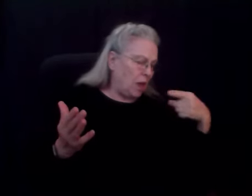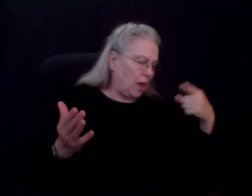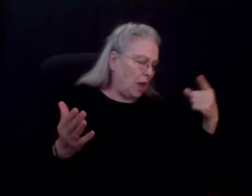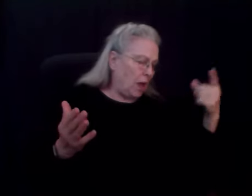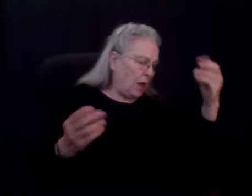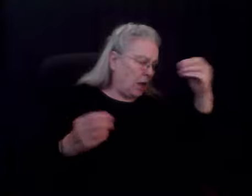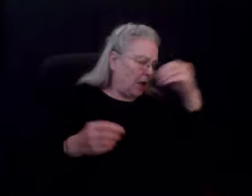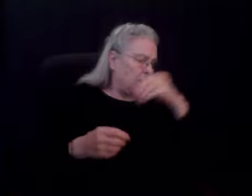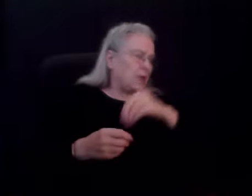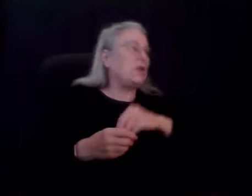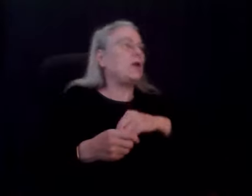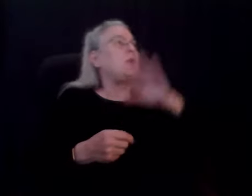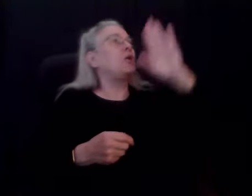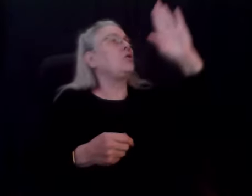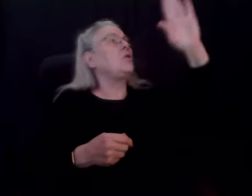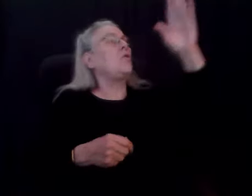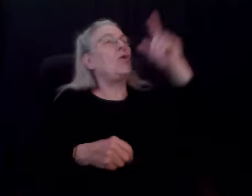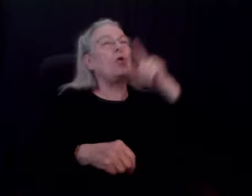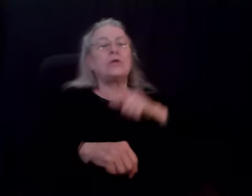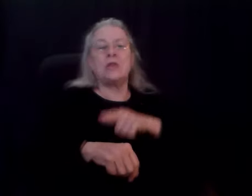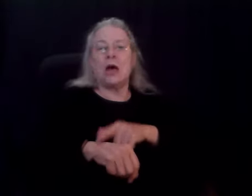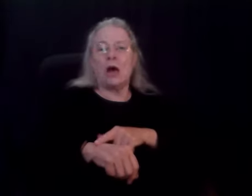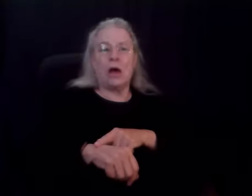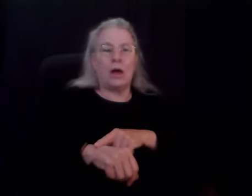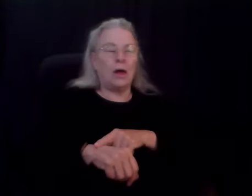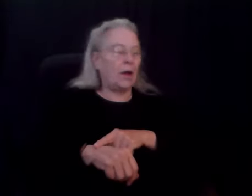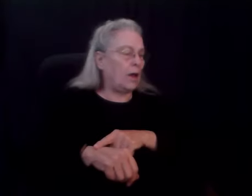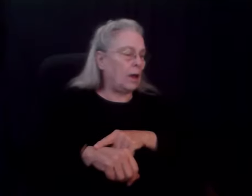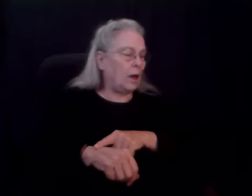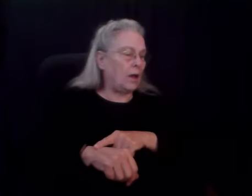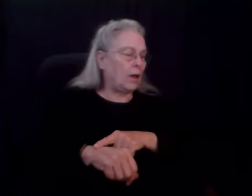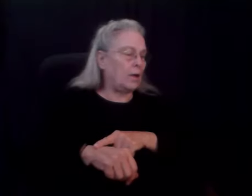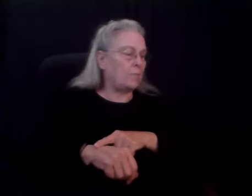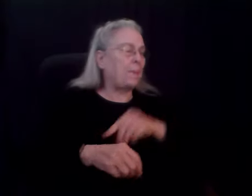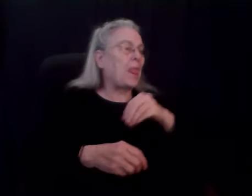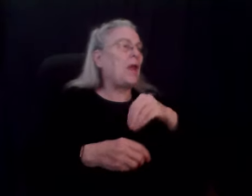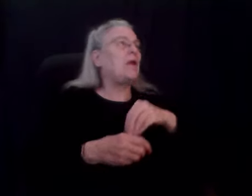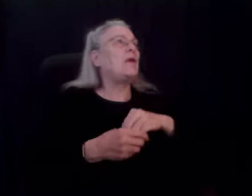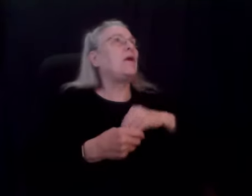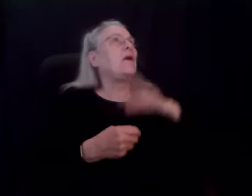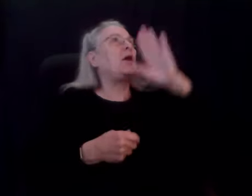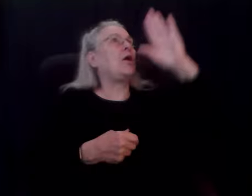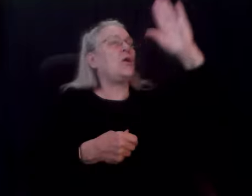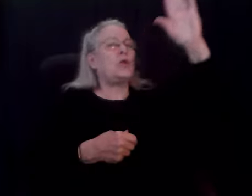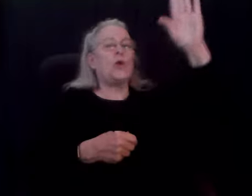say in your time, in